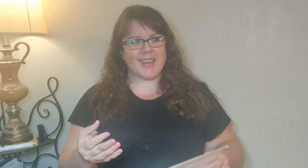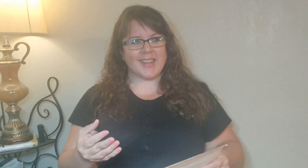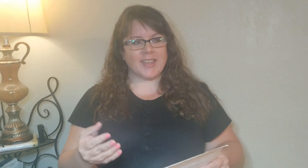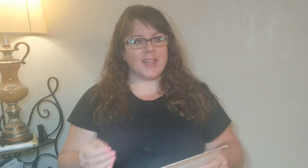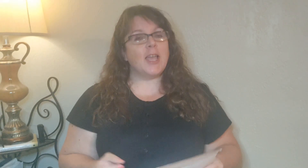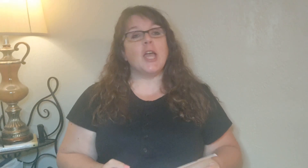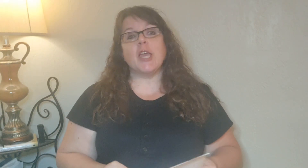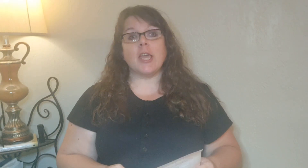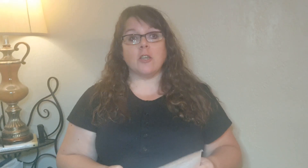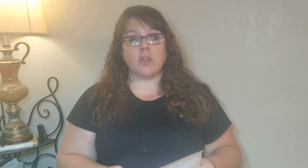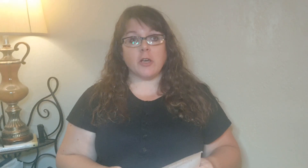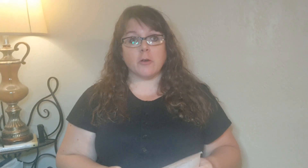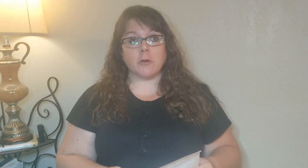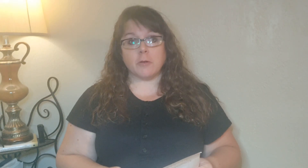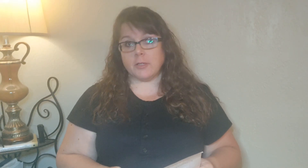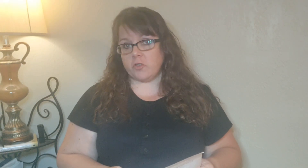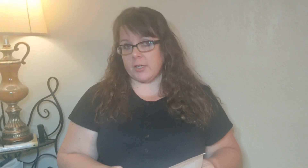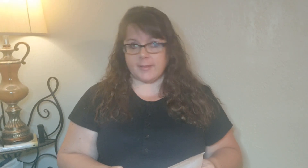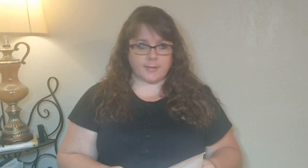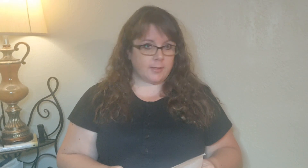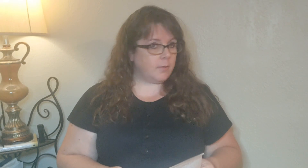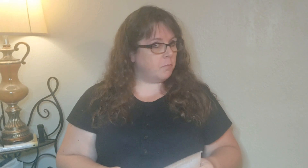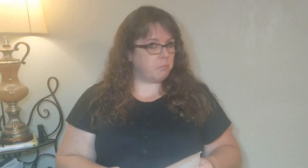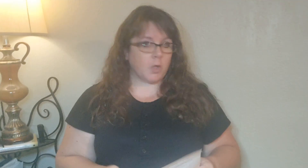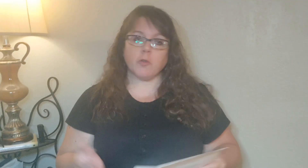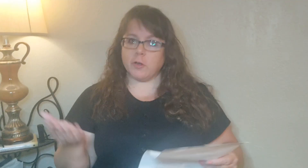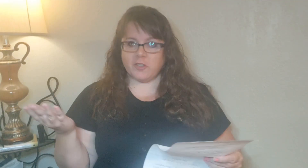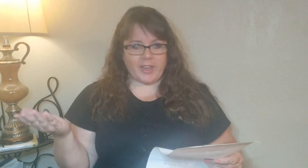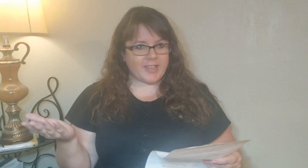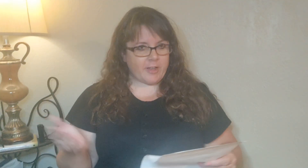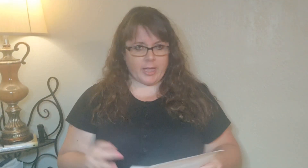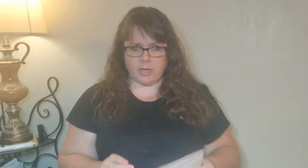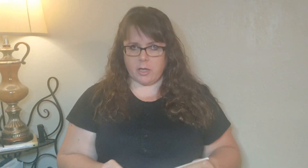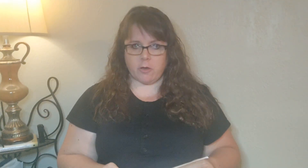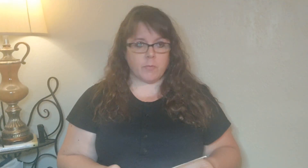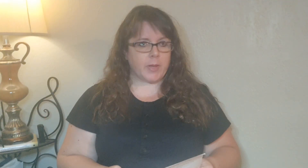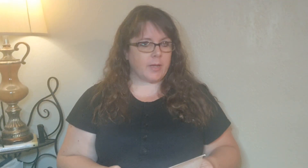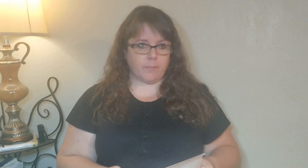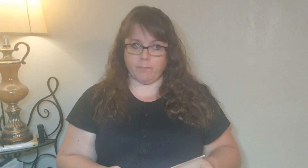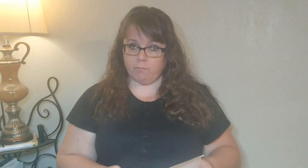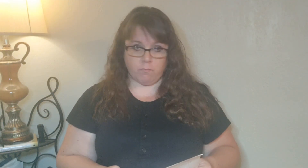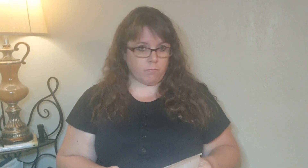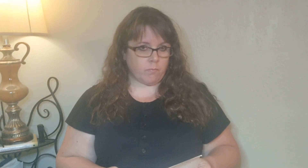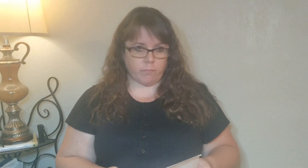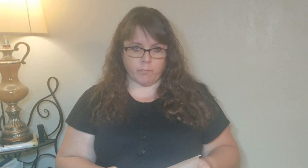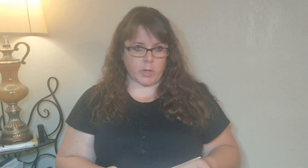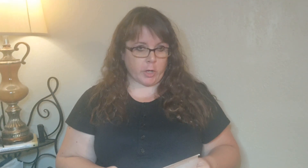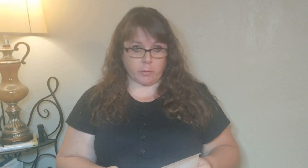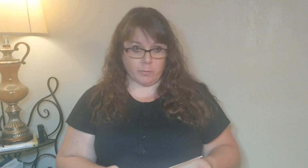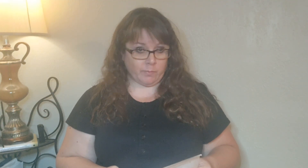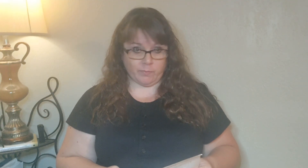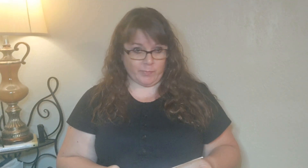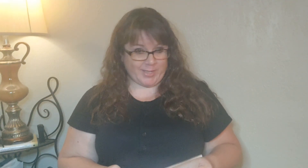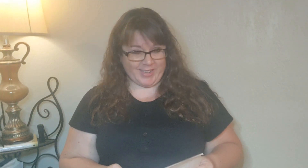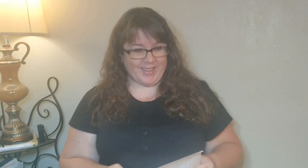excited. And no, it's just, of course, shaking your head no, but no.